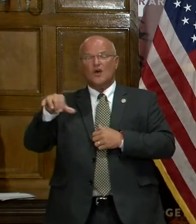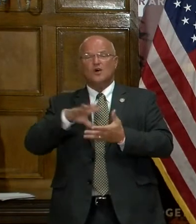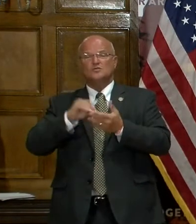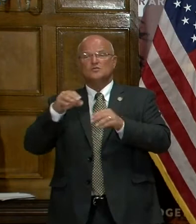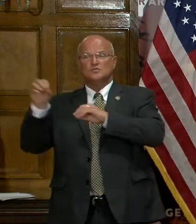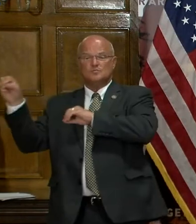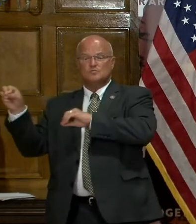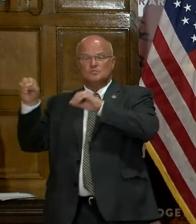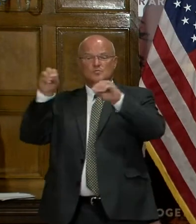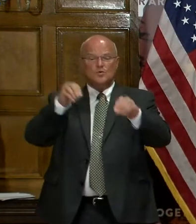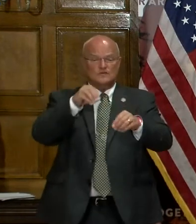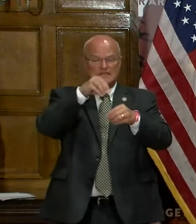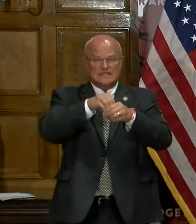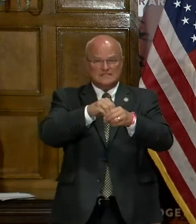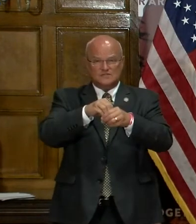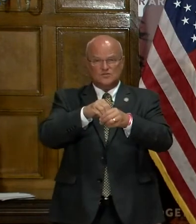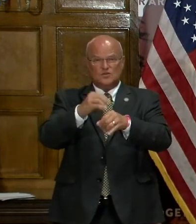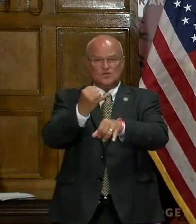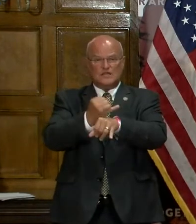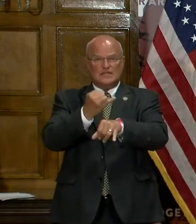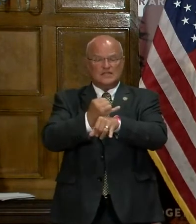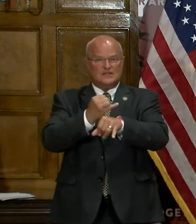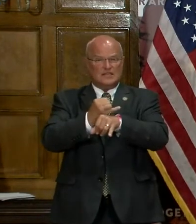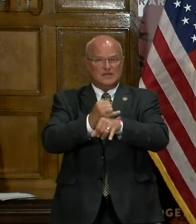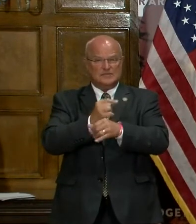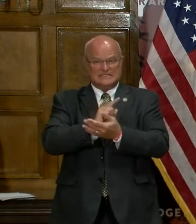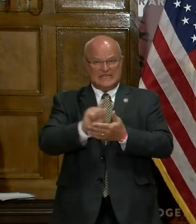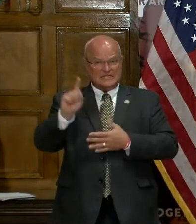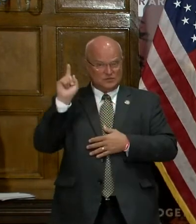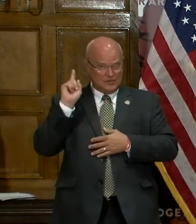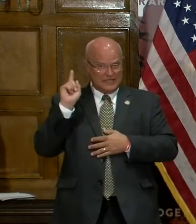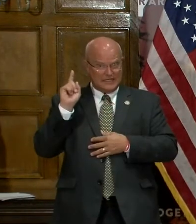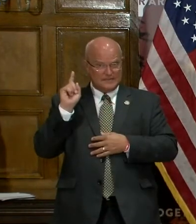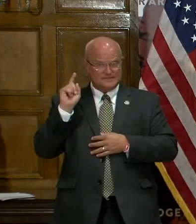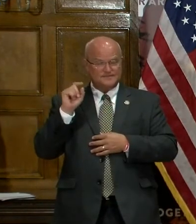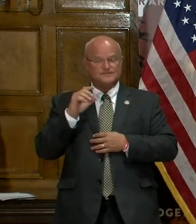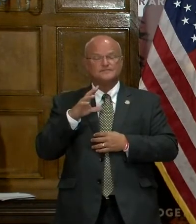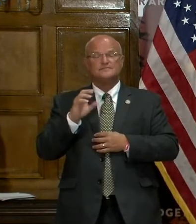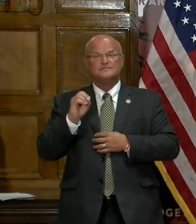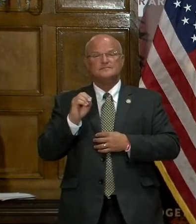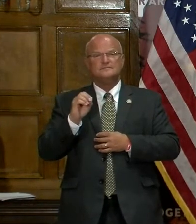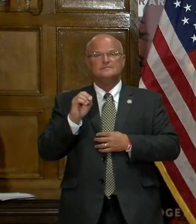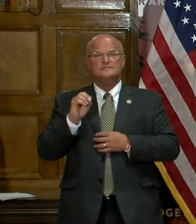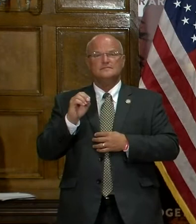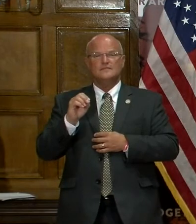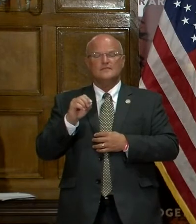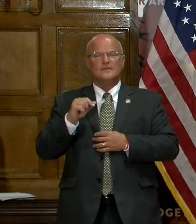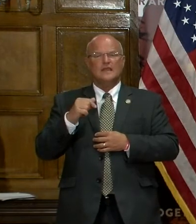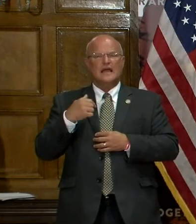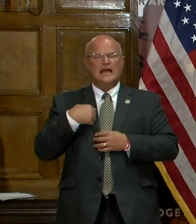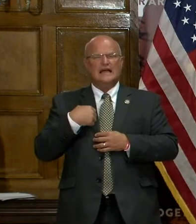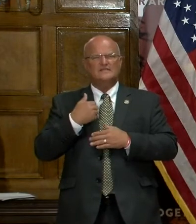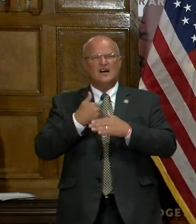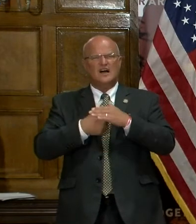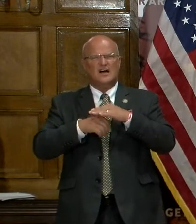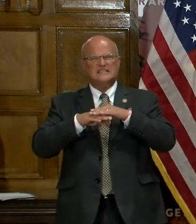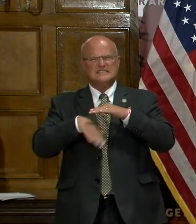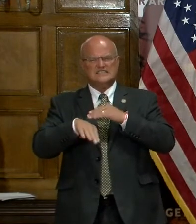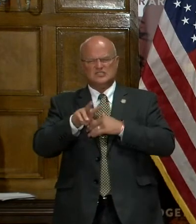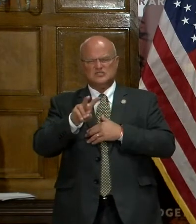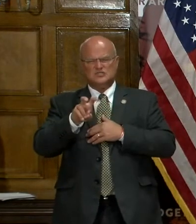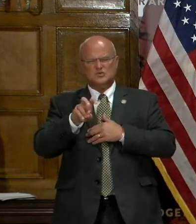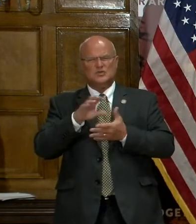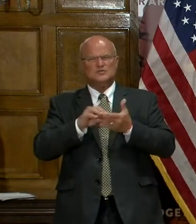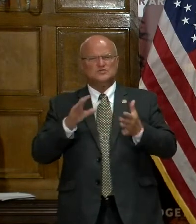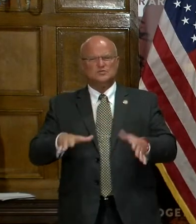their residential campus last week, and I have just under 200 students